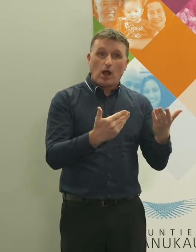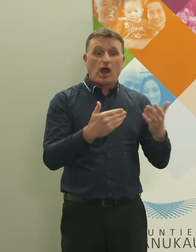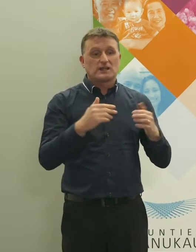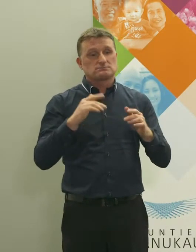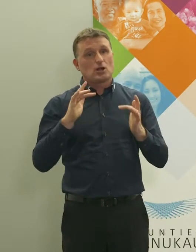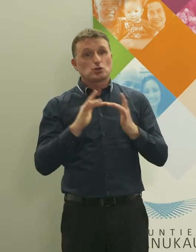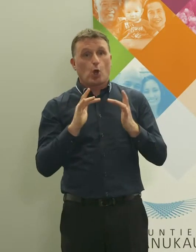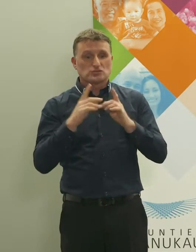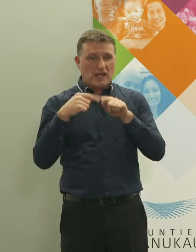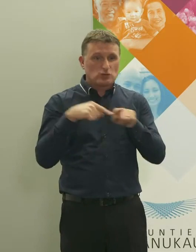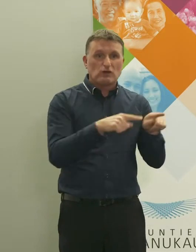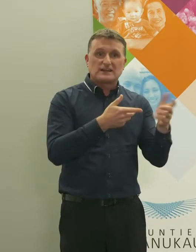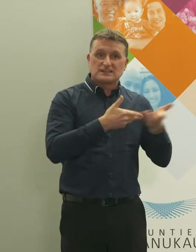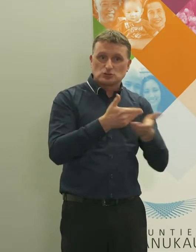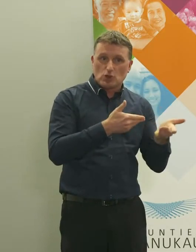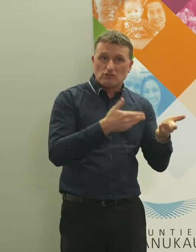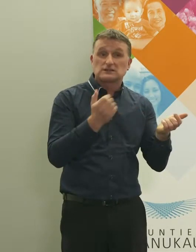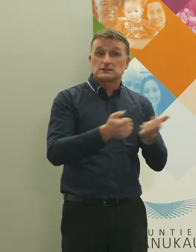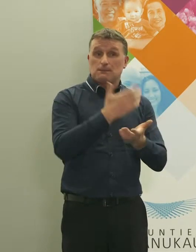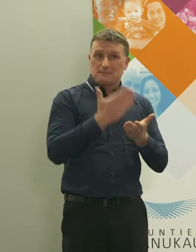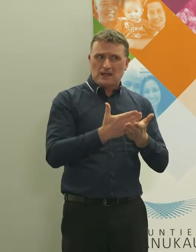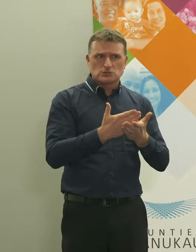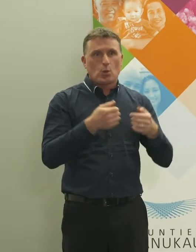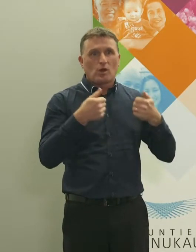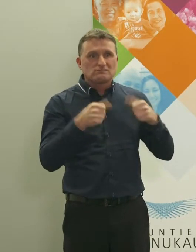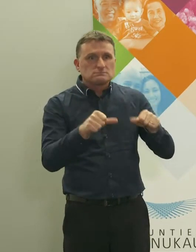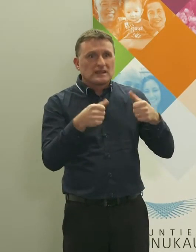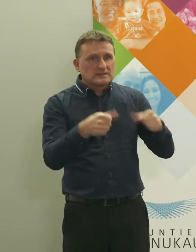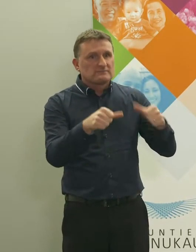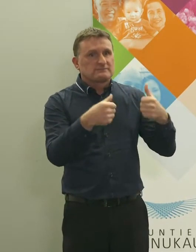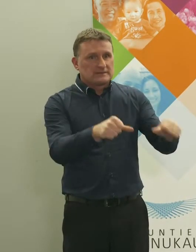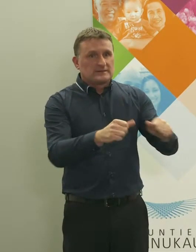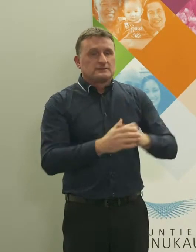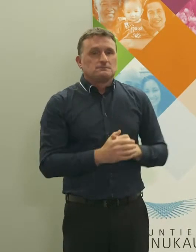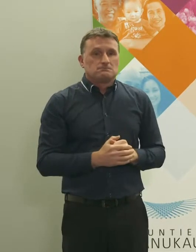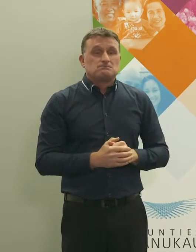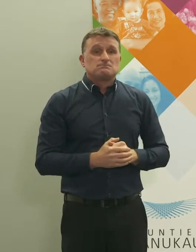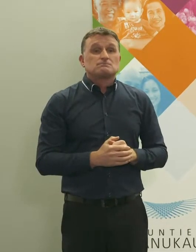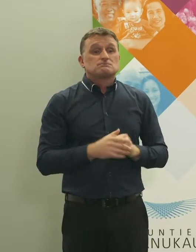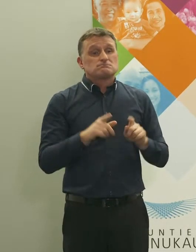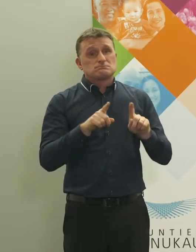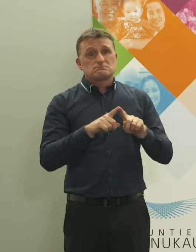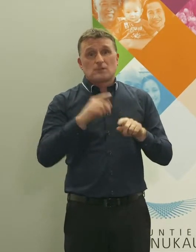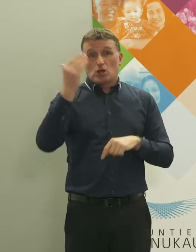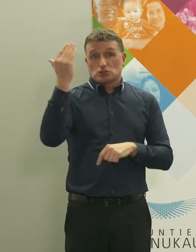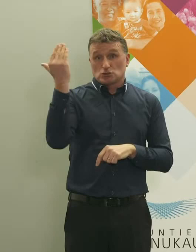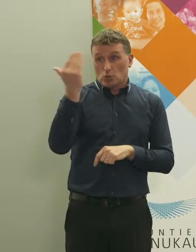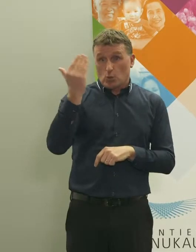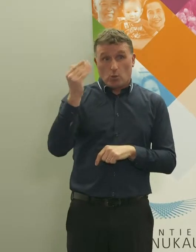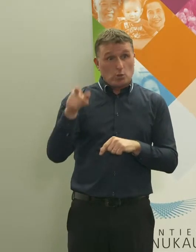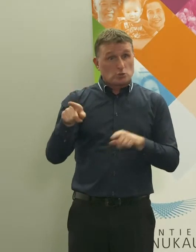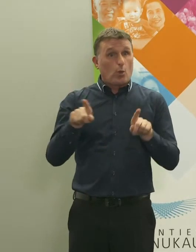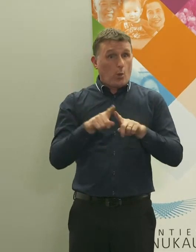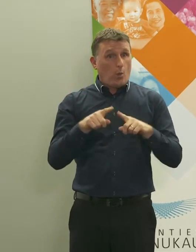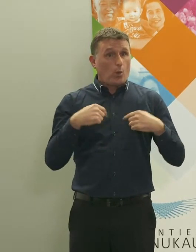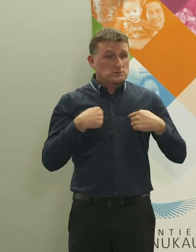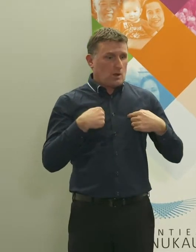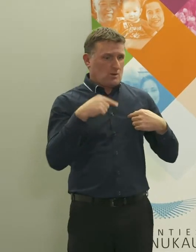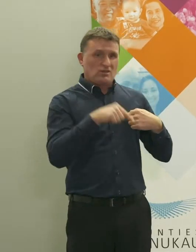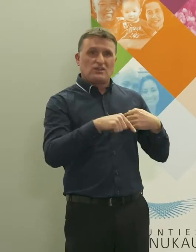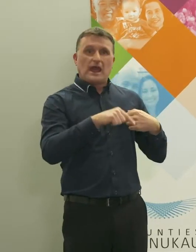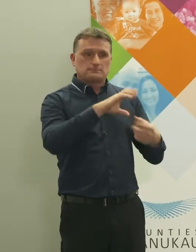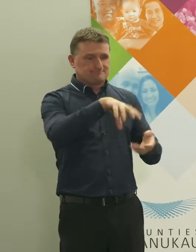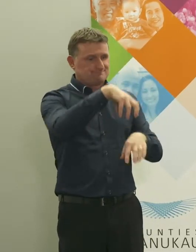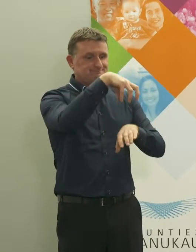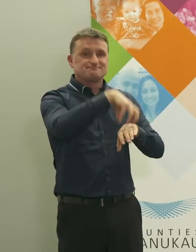service to ensure an effective response. And some of the larger efforts, like schools, have been followed up by this national